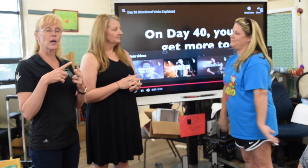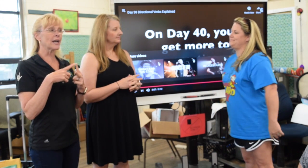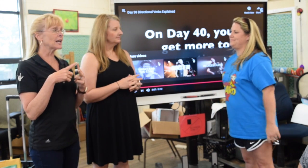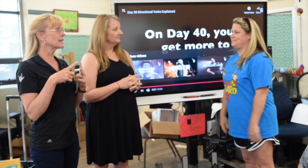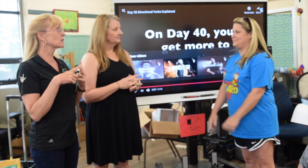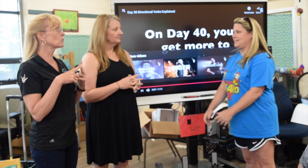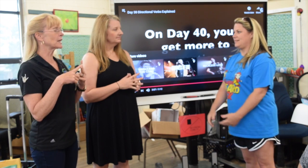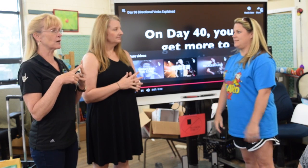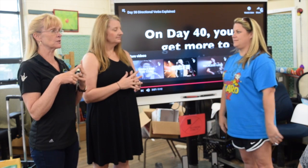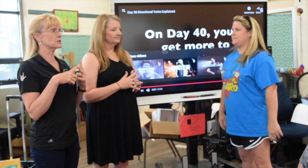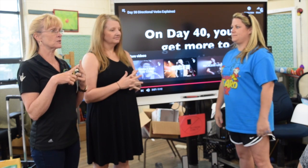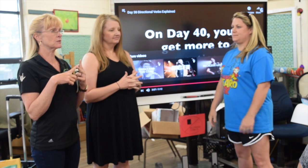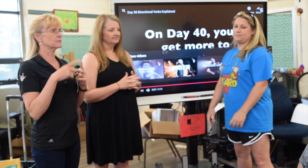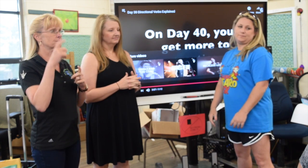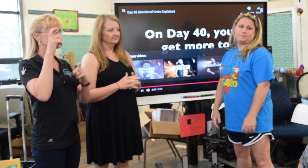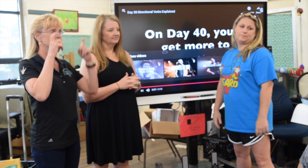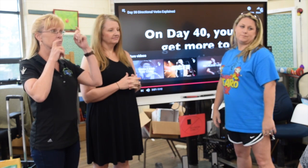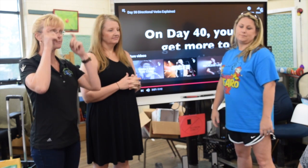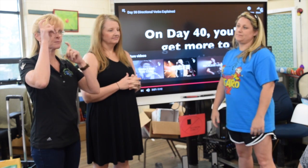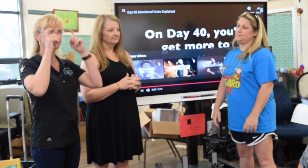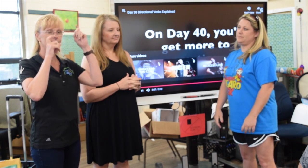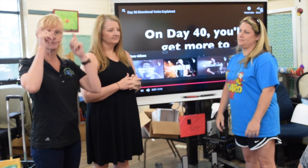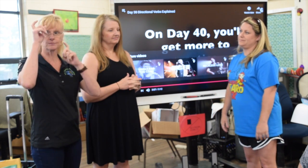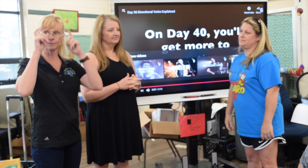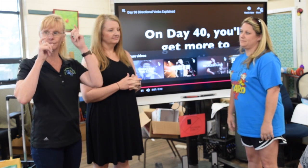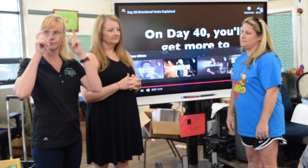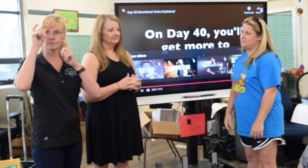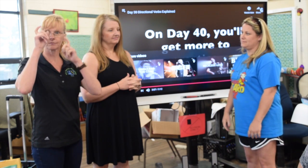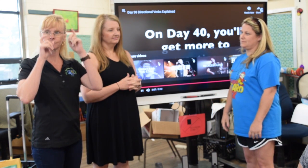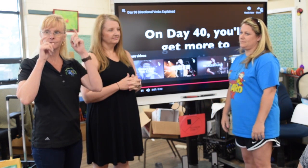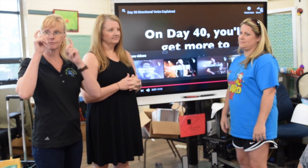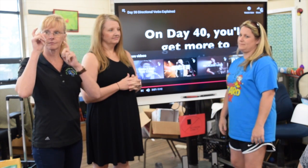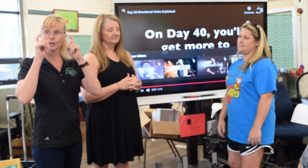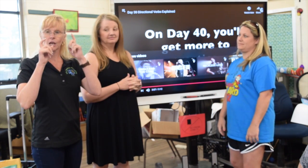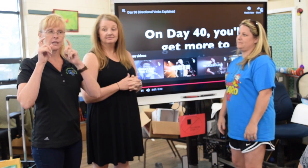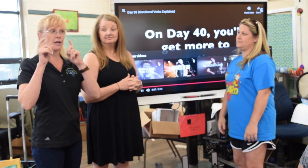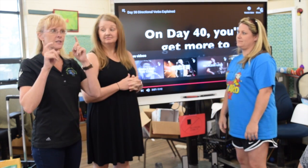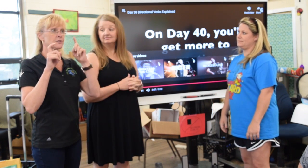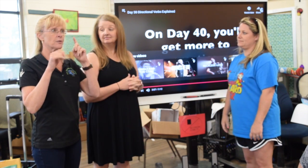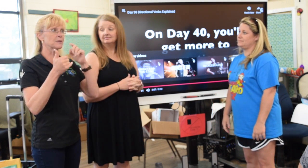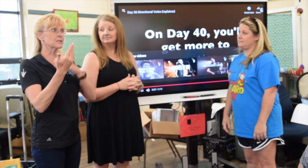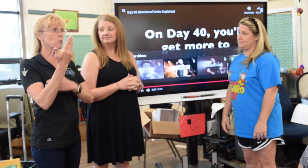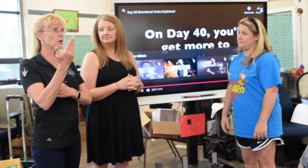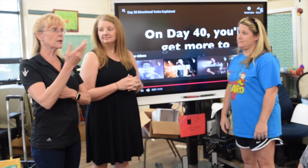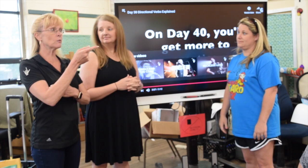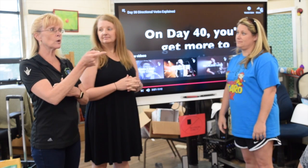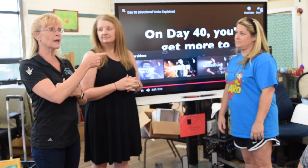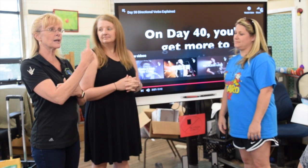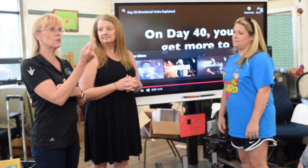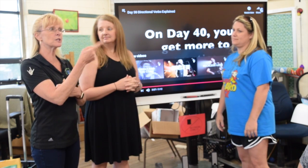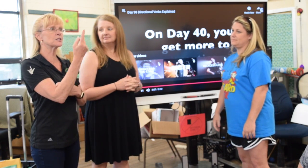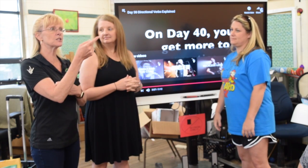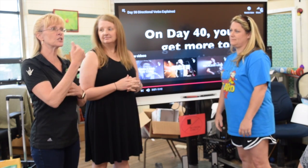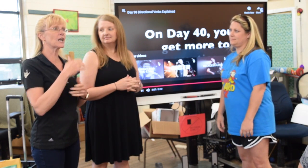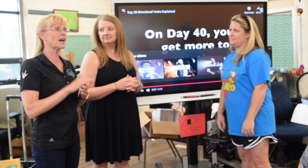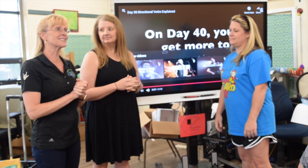okay? And then what else? a facial expression. Yes, from this morning, what kind of question is she asking?